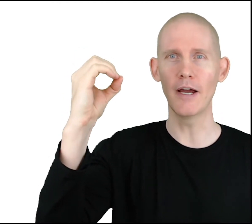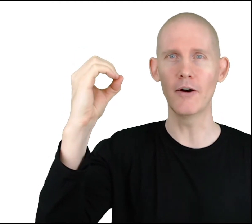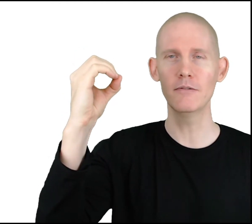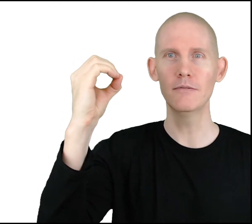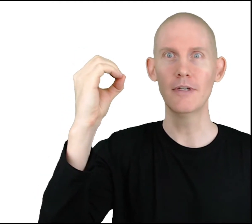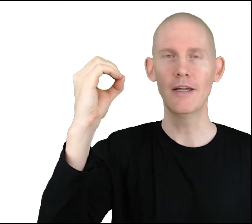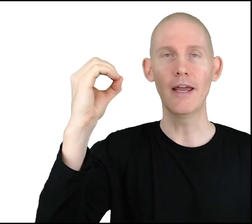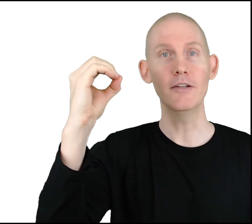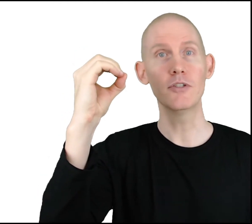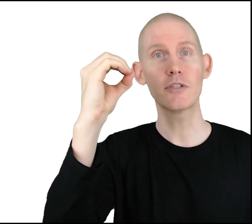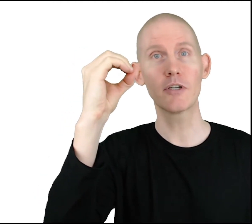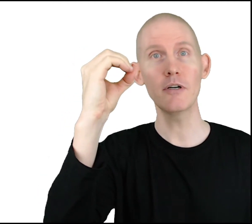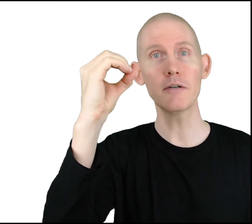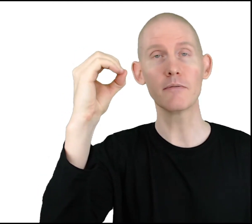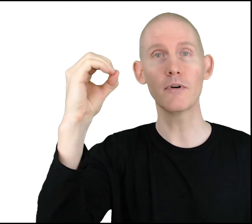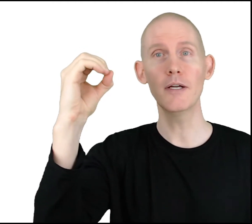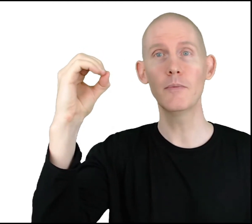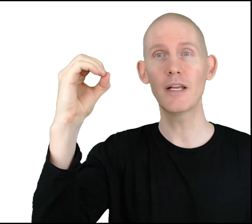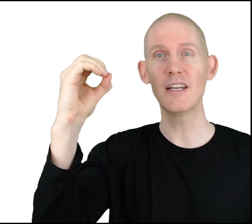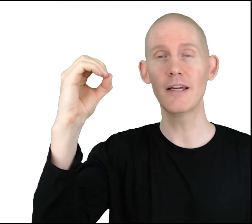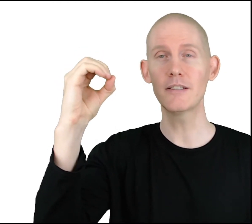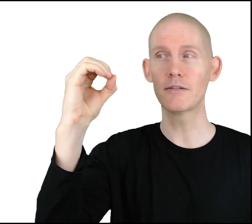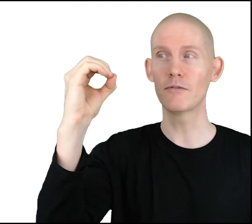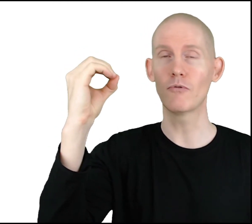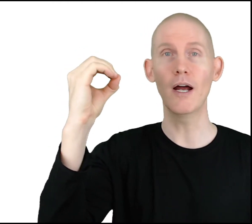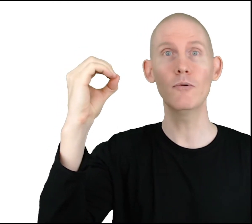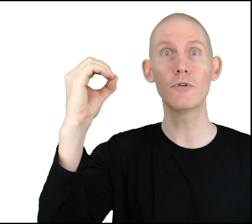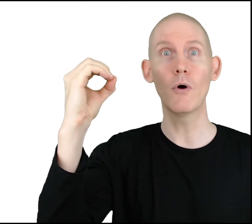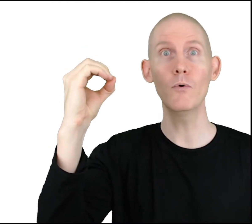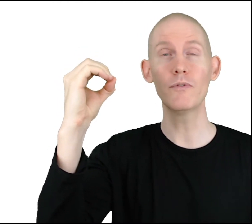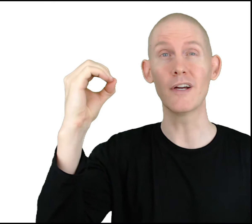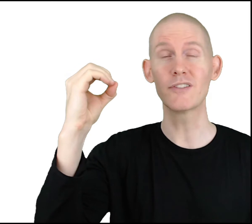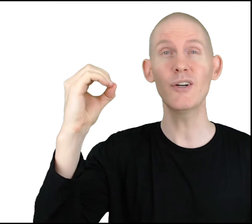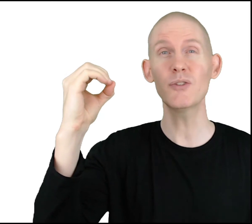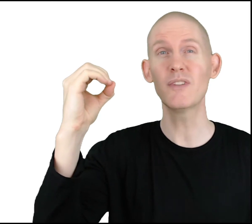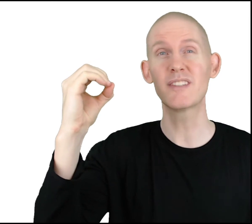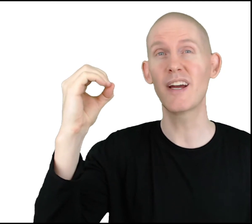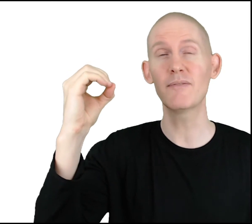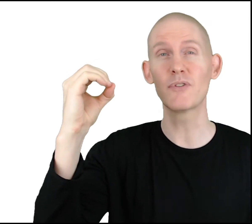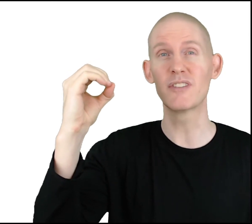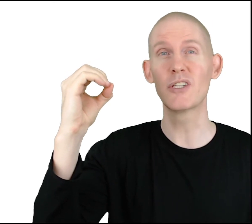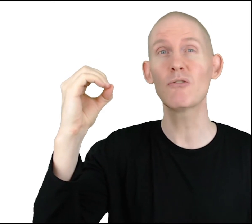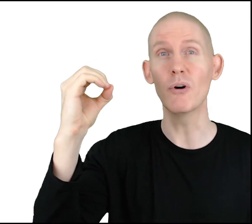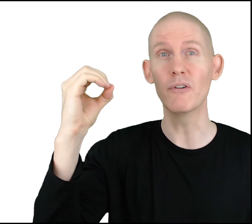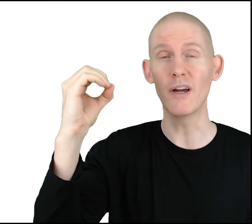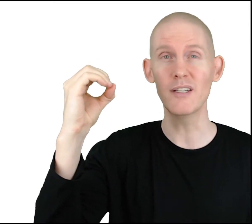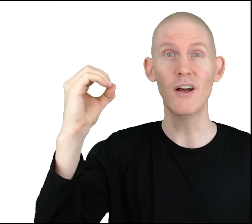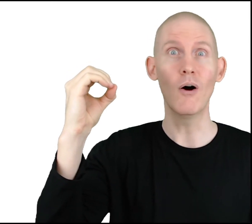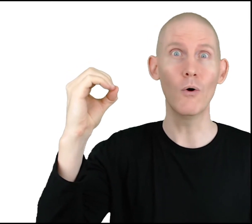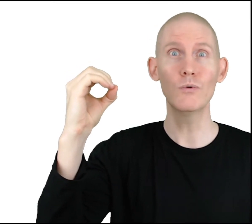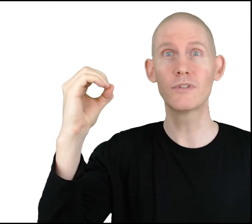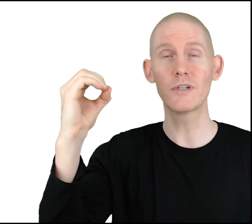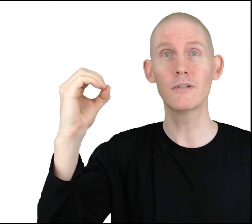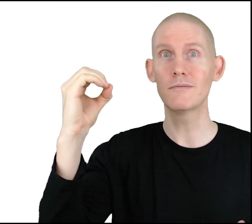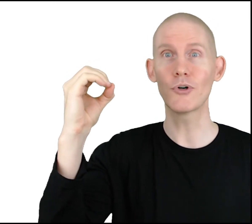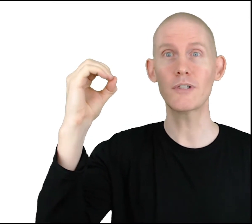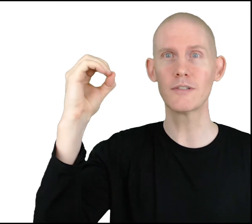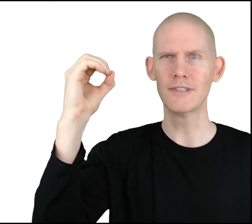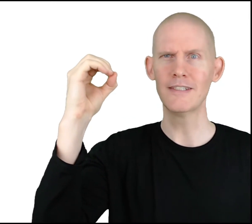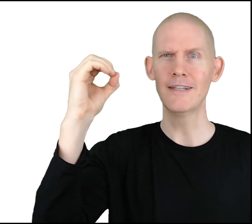down and just curve, right? Make it a nice round O there. It's also the sign for 0, right? O, 0 works. Here we